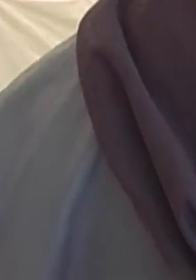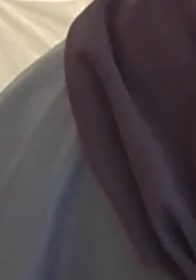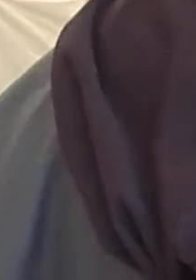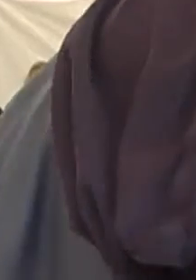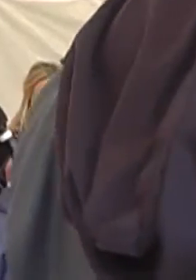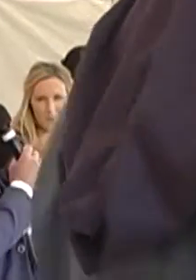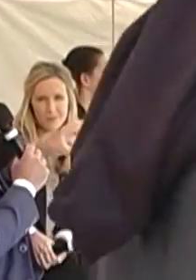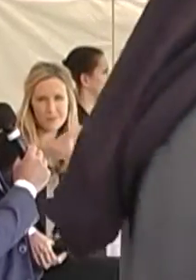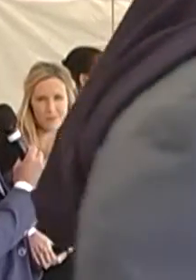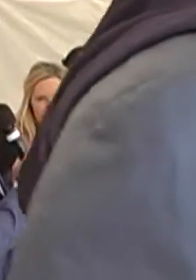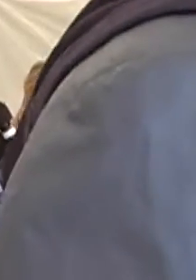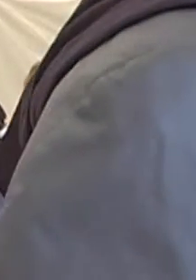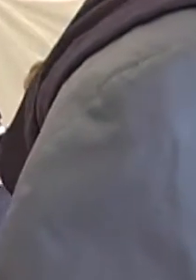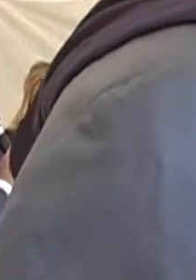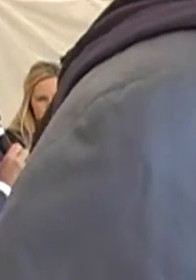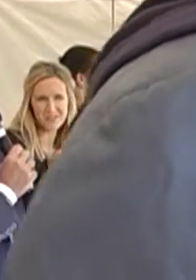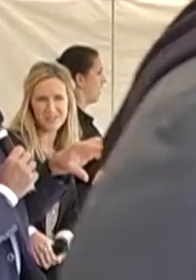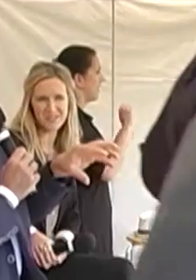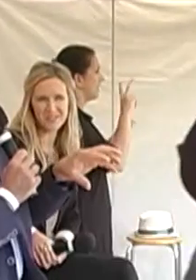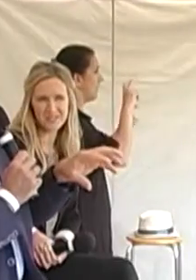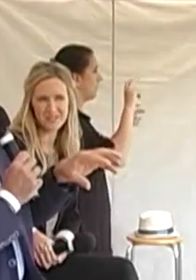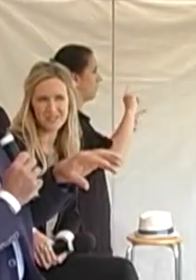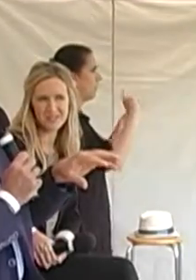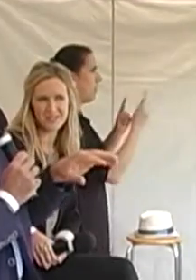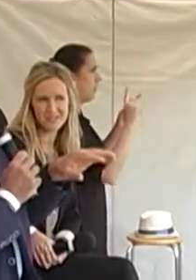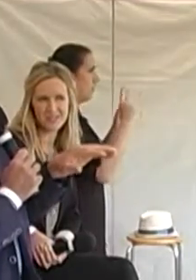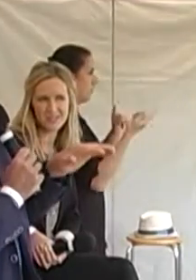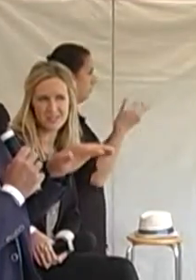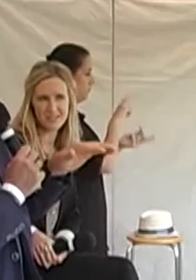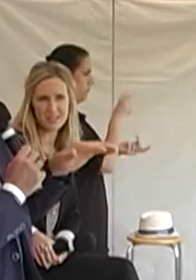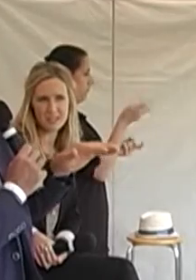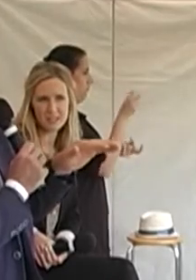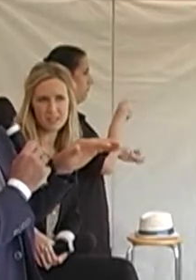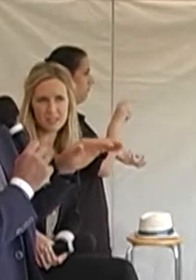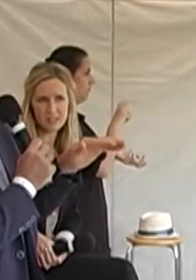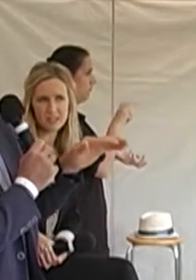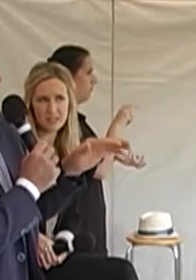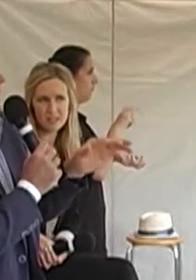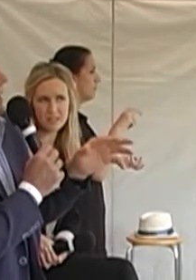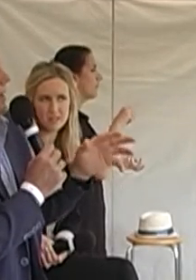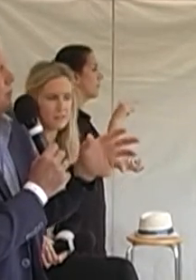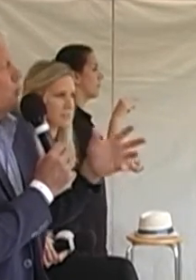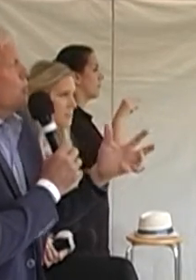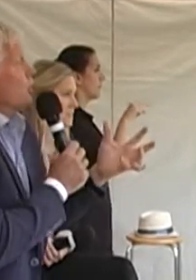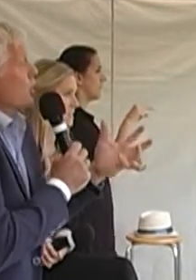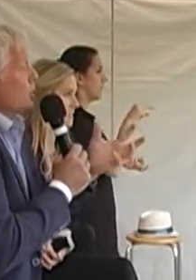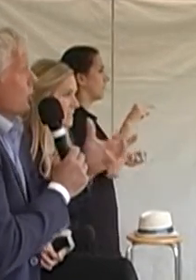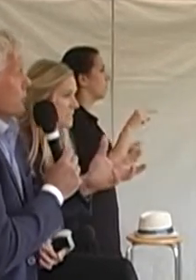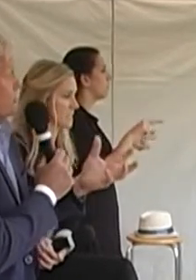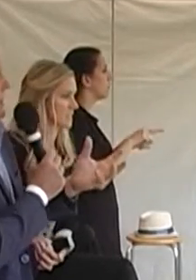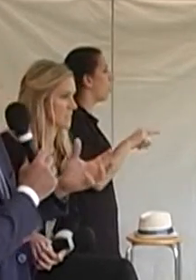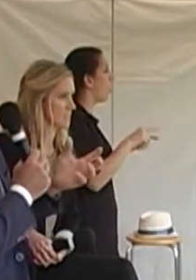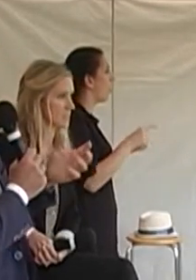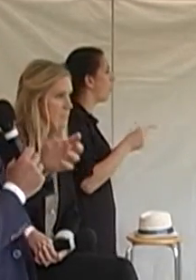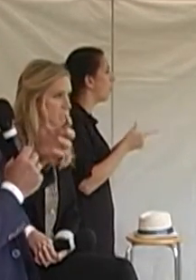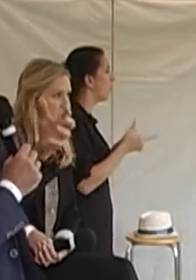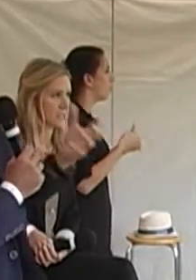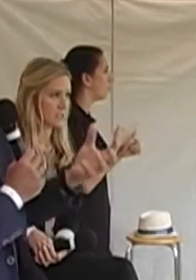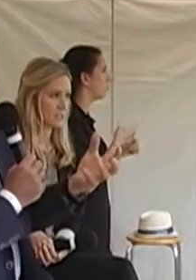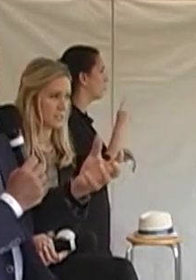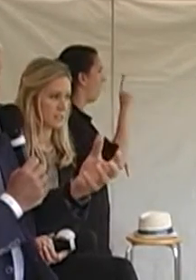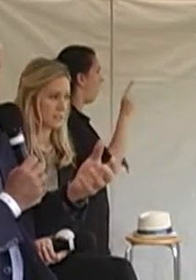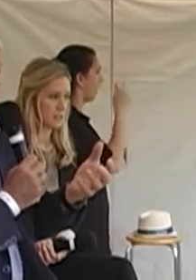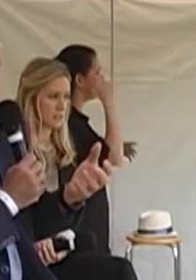switching from one topic to another, the lack of a room for concentration, the lack